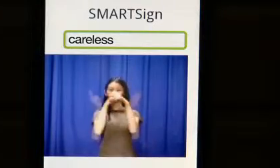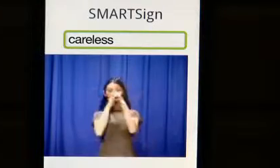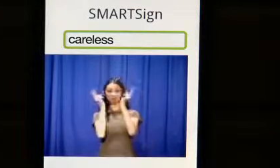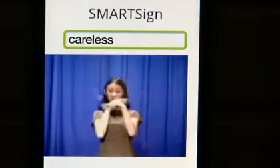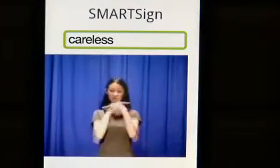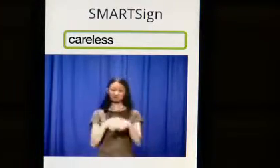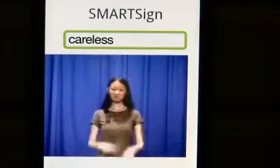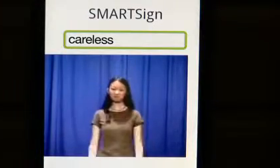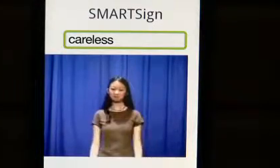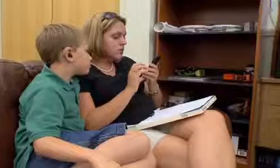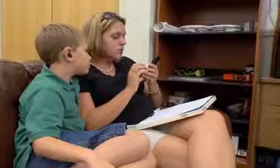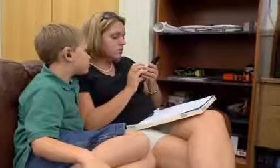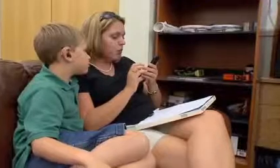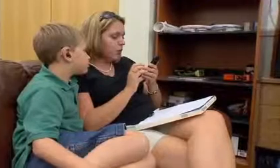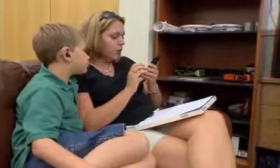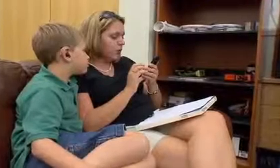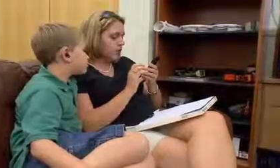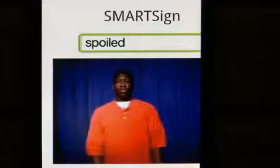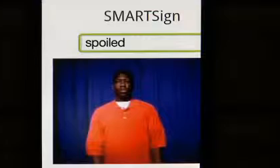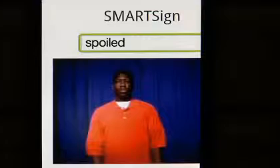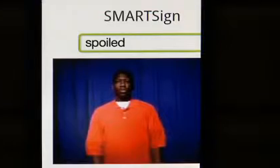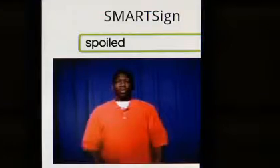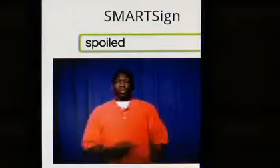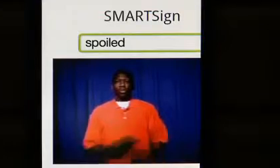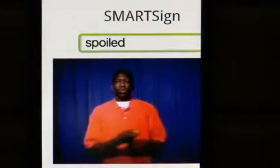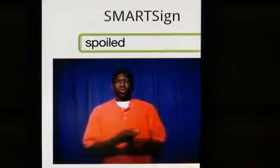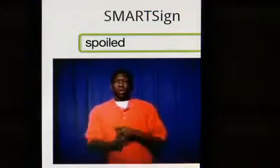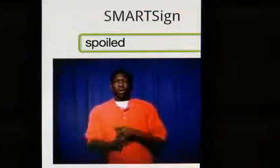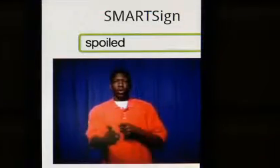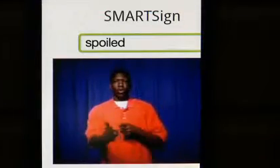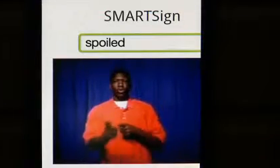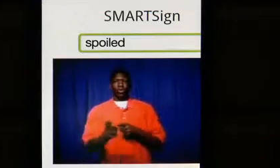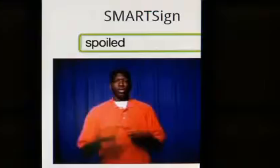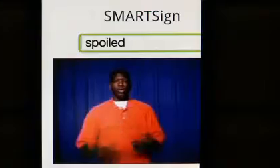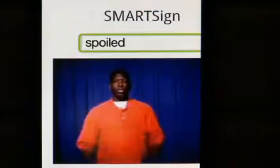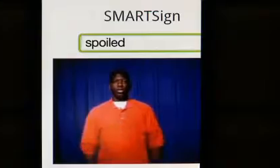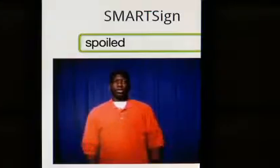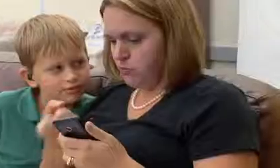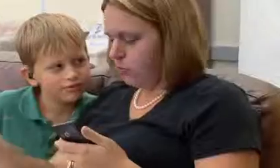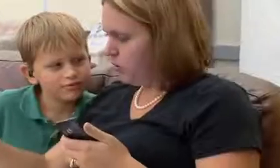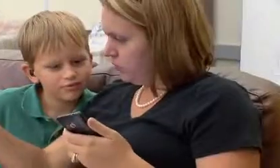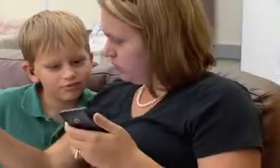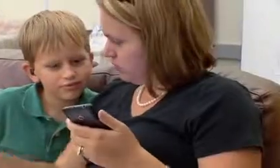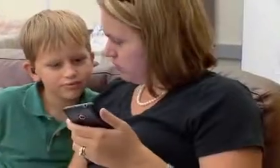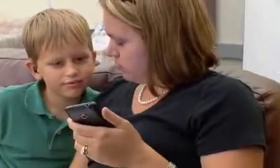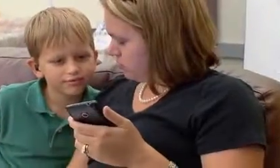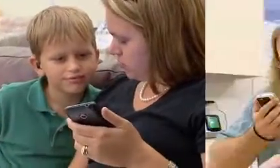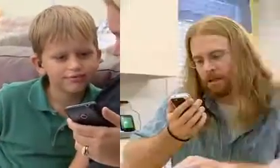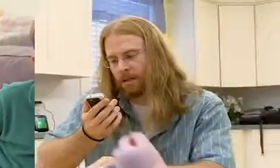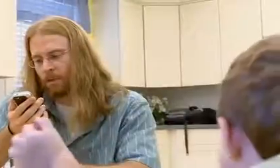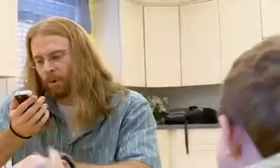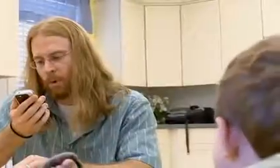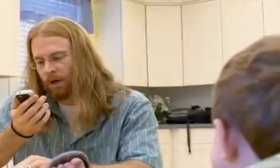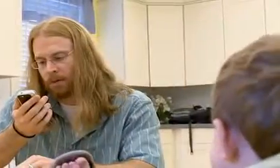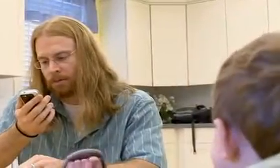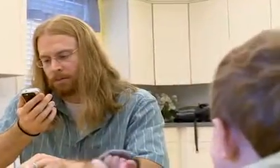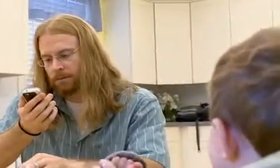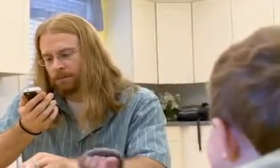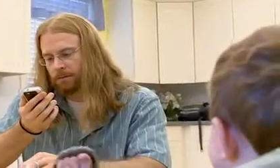AND IT GIVES YOU THE SIGN. SPOILED. HAVING IT ON YOUR CELL PHONE. WOW. THAT'S A HUGE HELP. MORE. MILES EVEN THOUGH